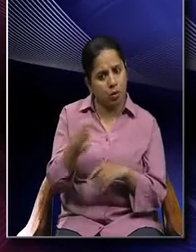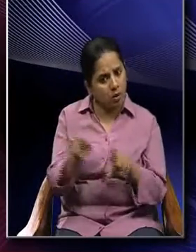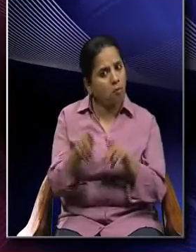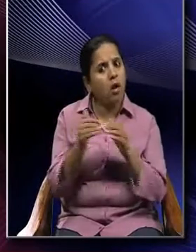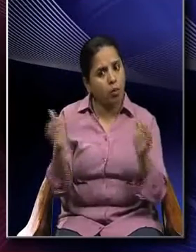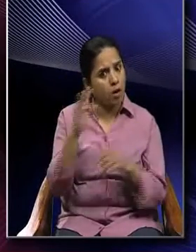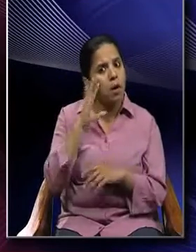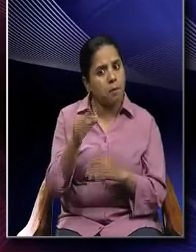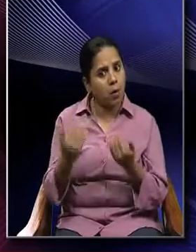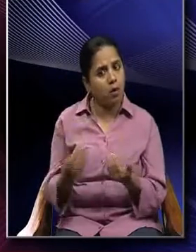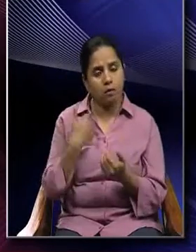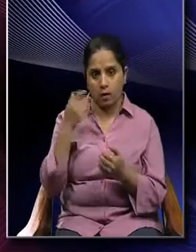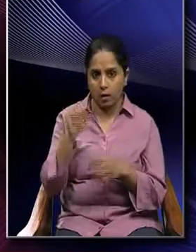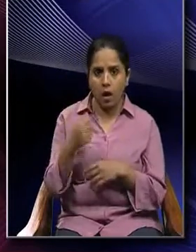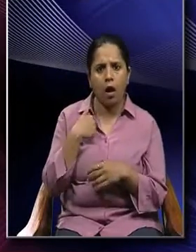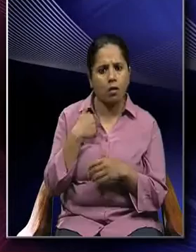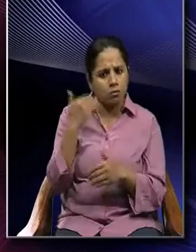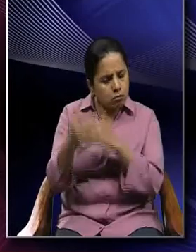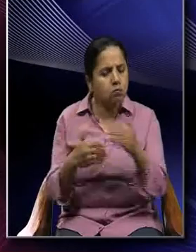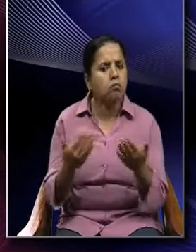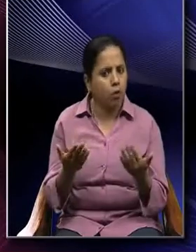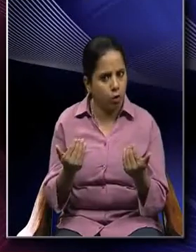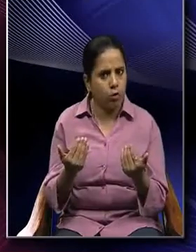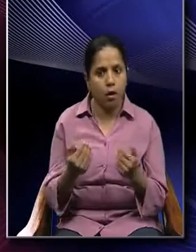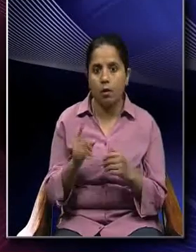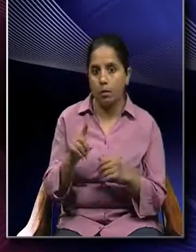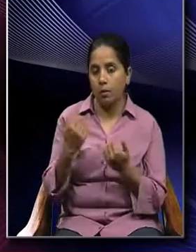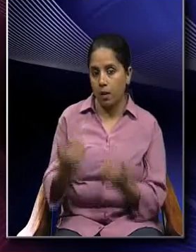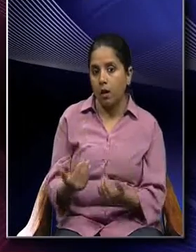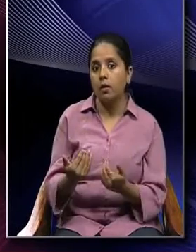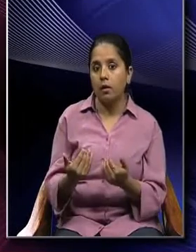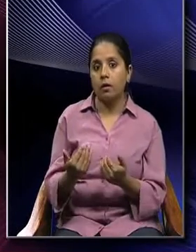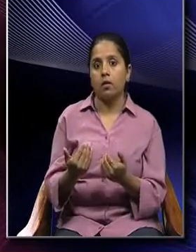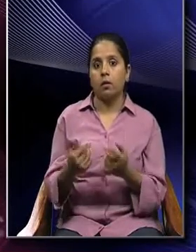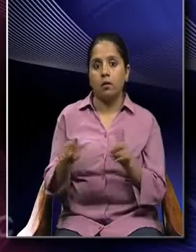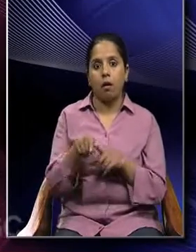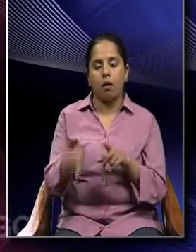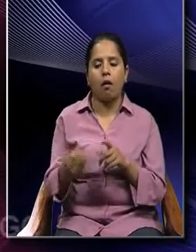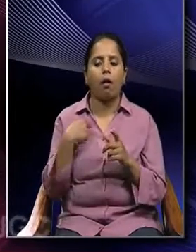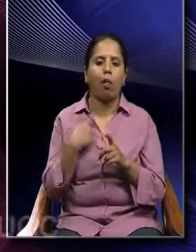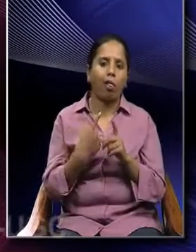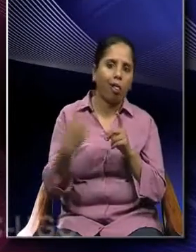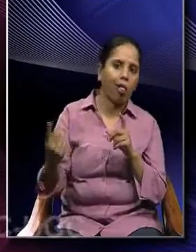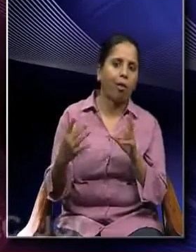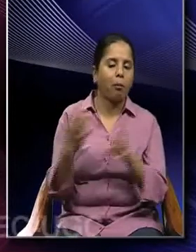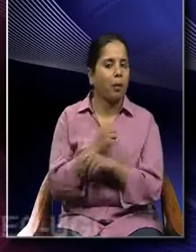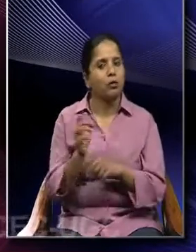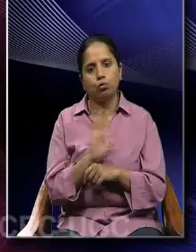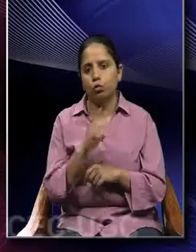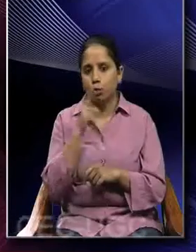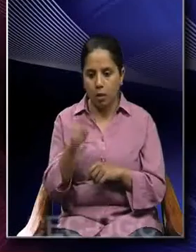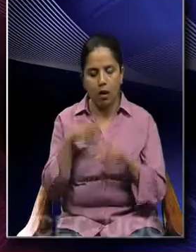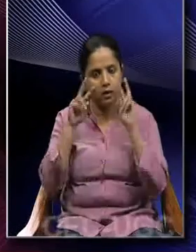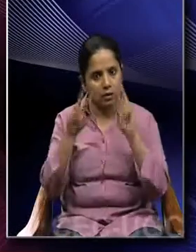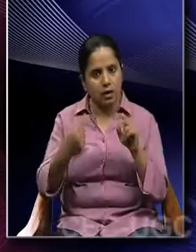important. We can go ahead with them, but it should not be lopsided. We should also look at the